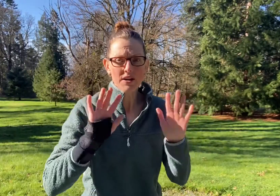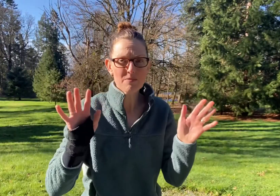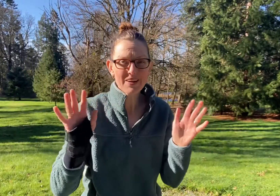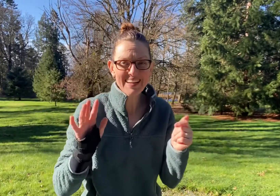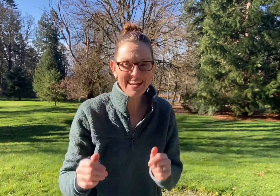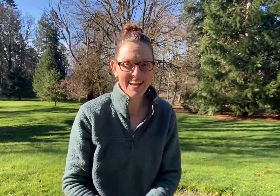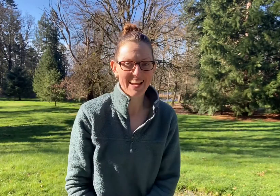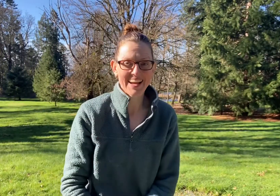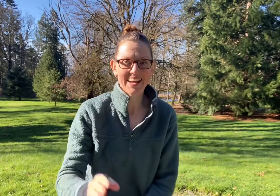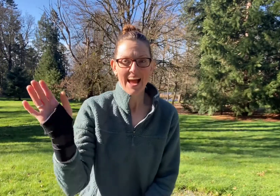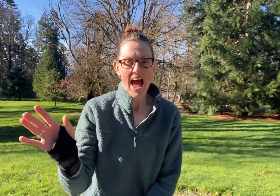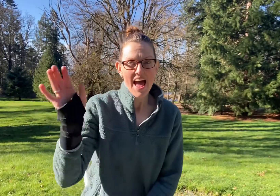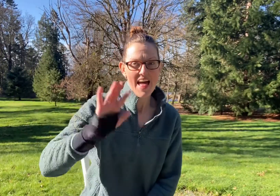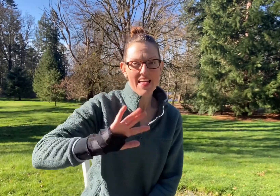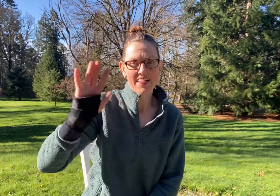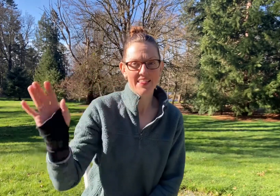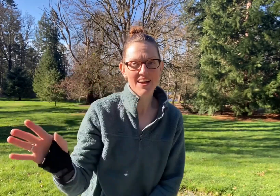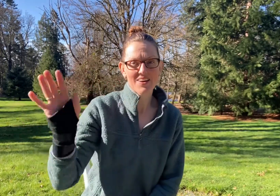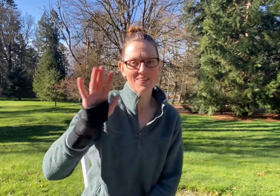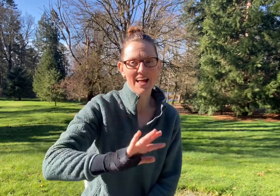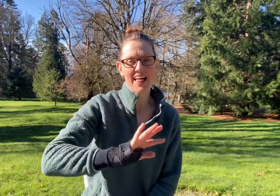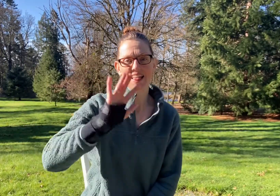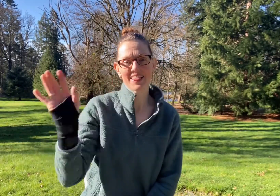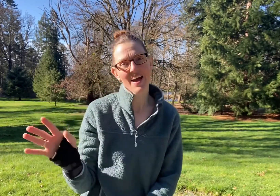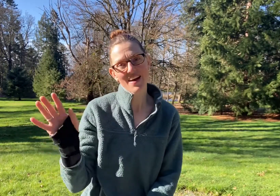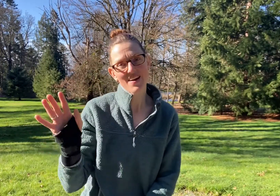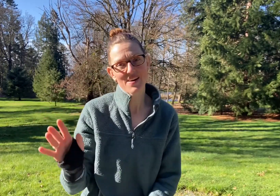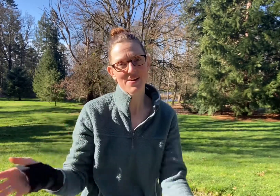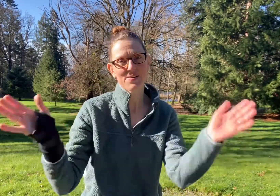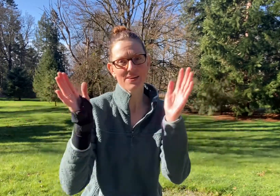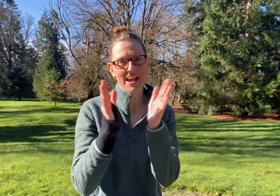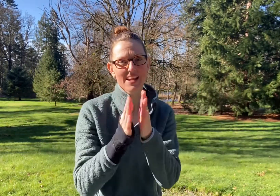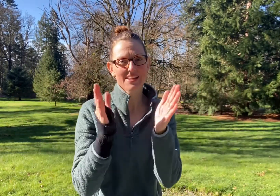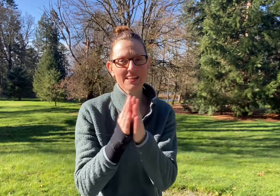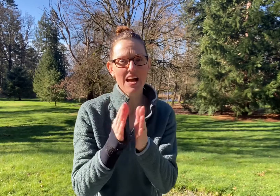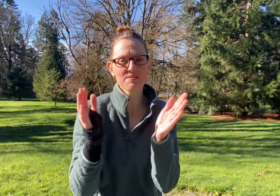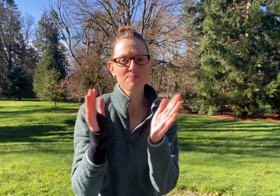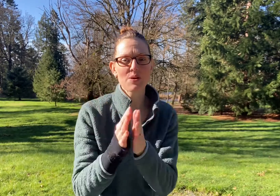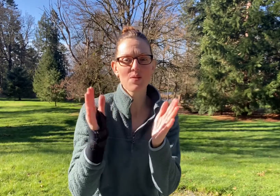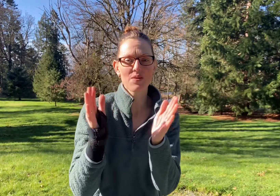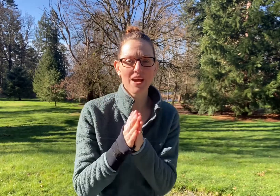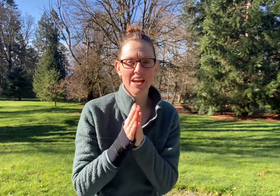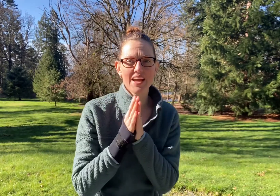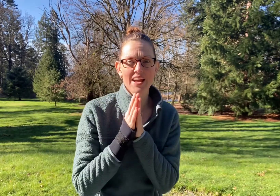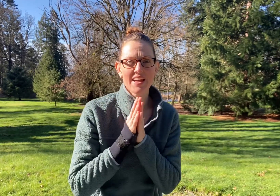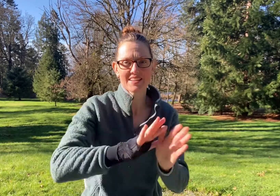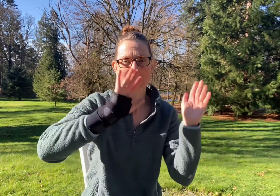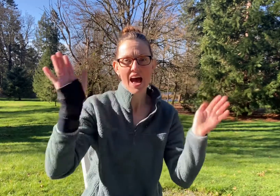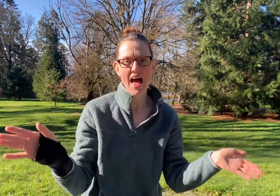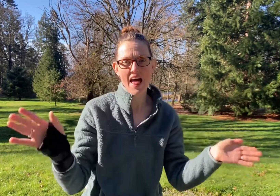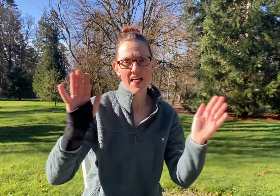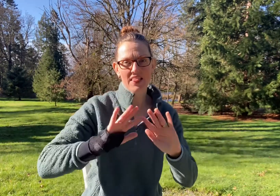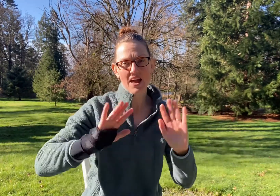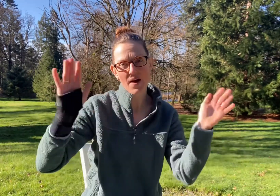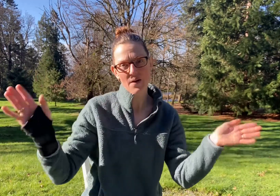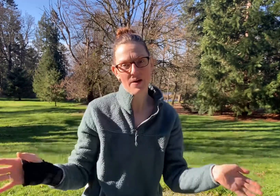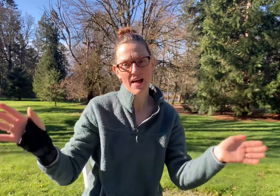Good morning. Hello, hello. Can you clap your hands? Hello,